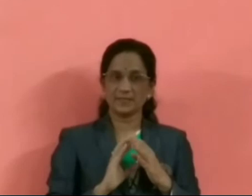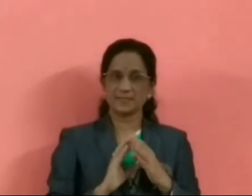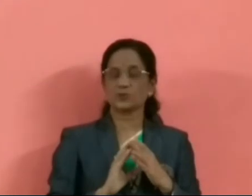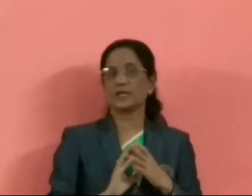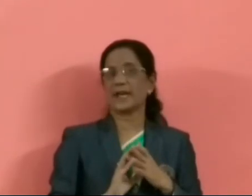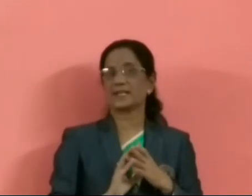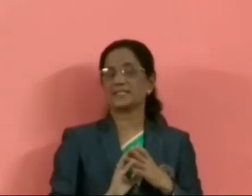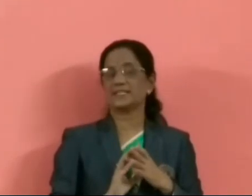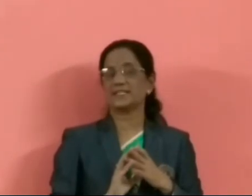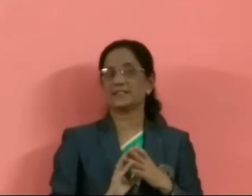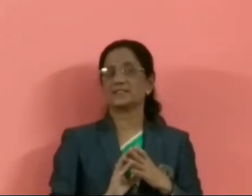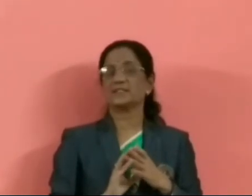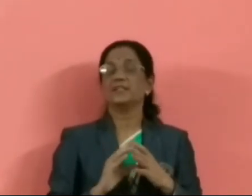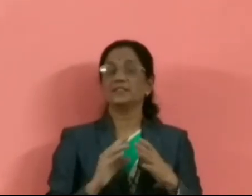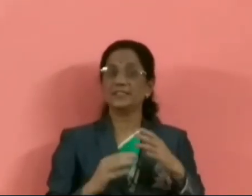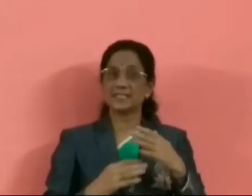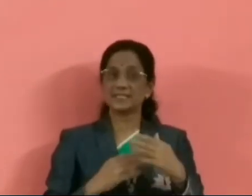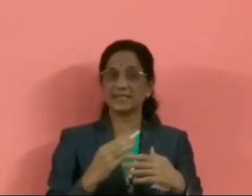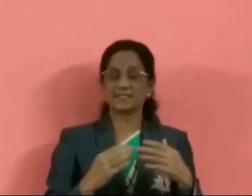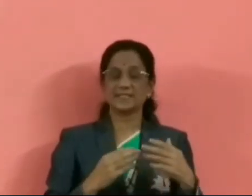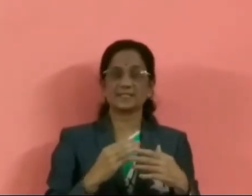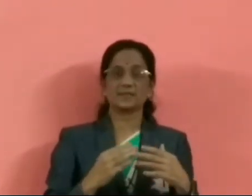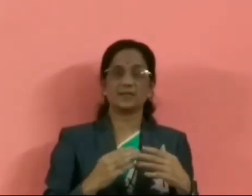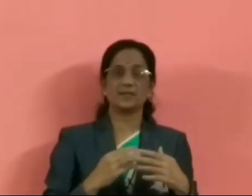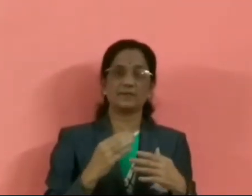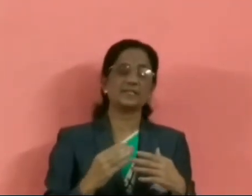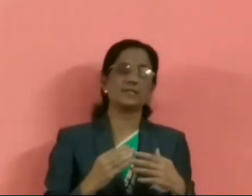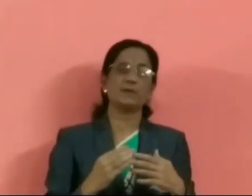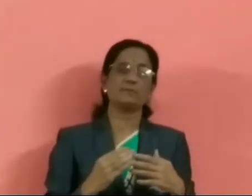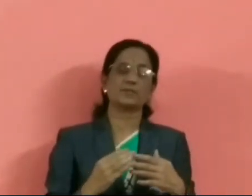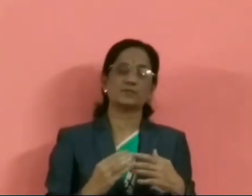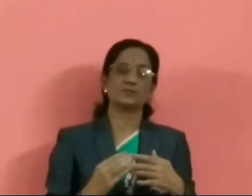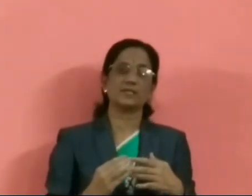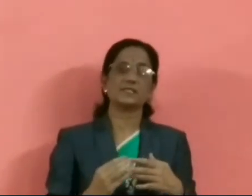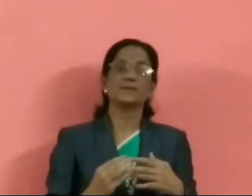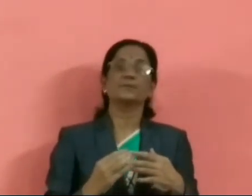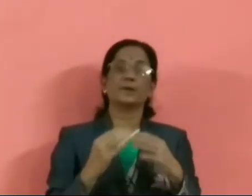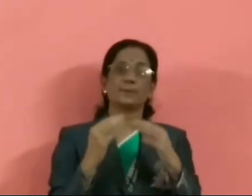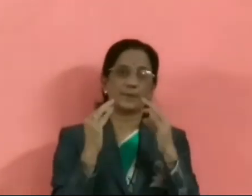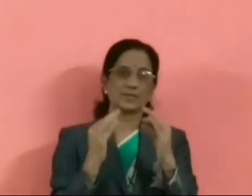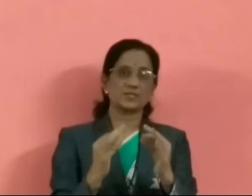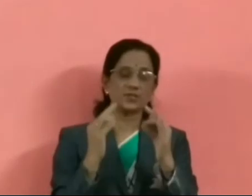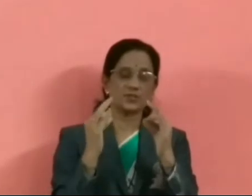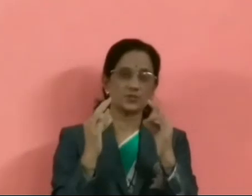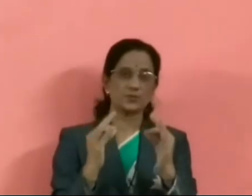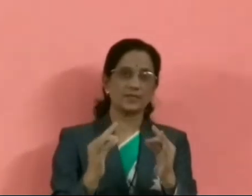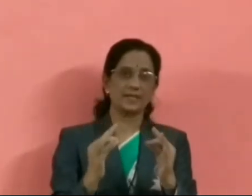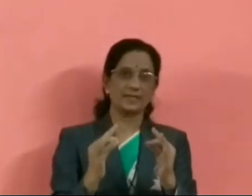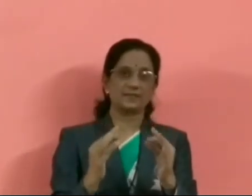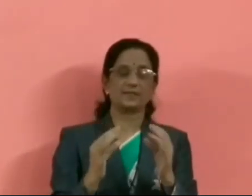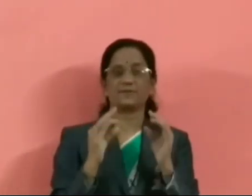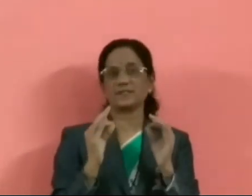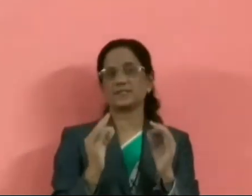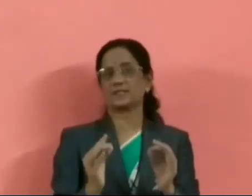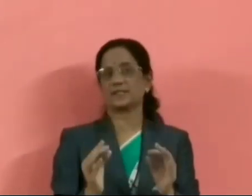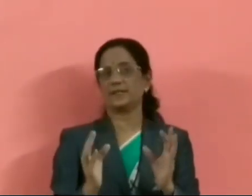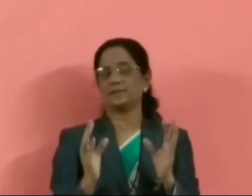also the accidents. These cases, always remember students, the person should get the first aid. It